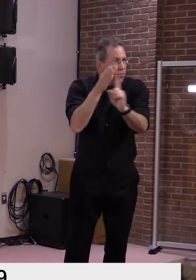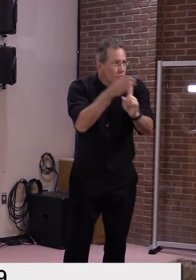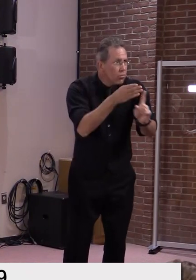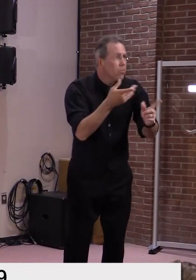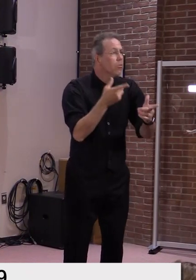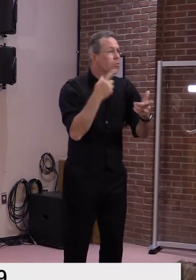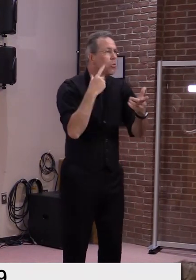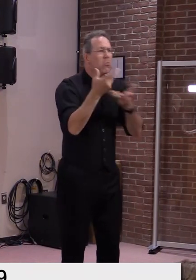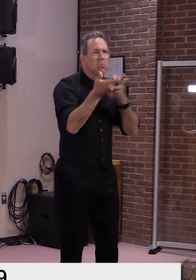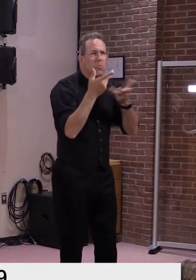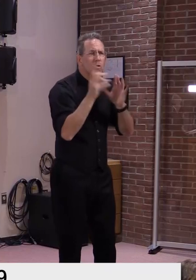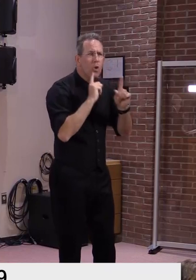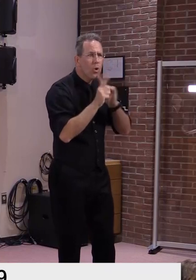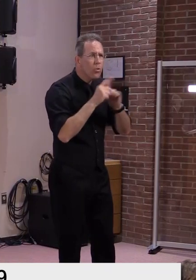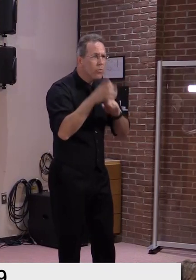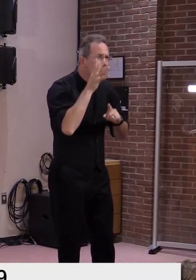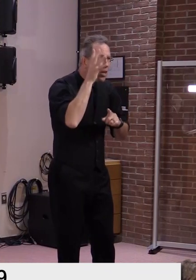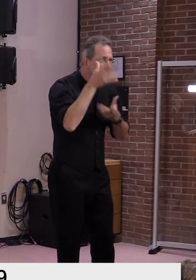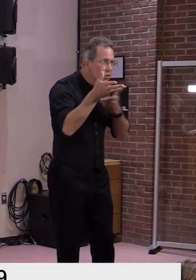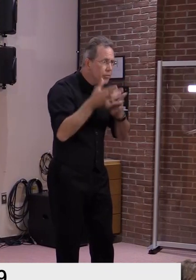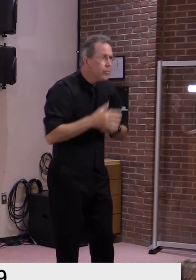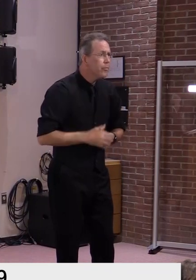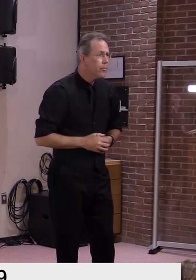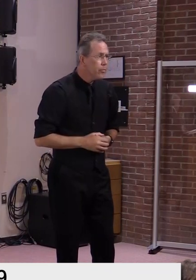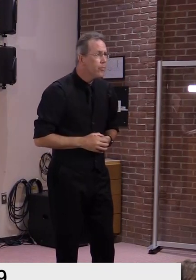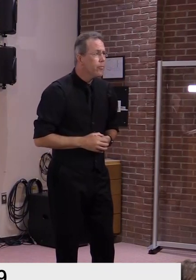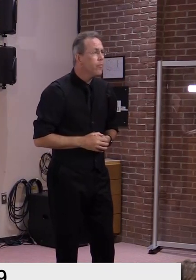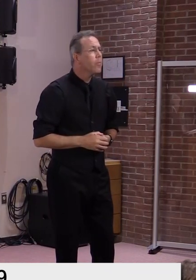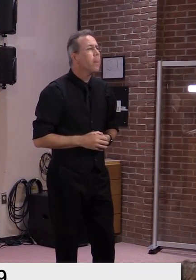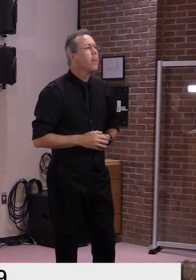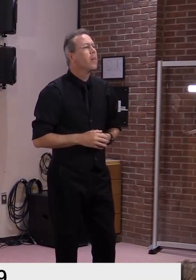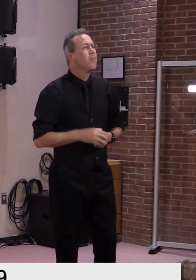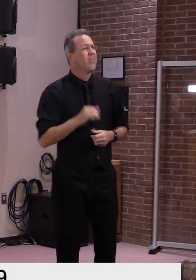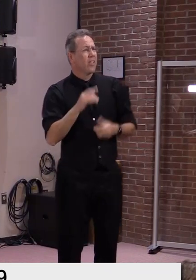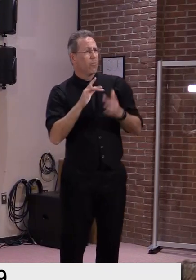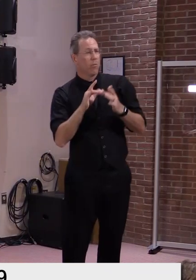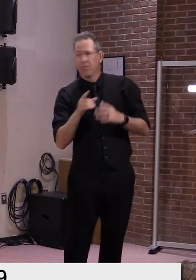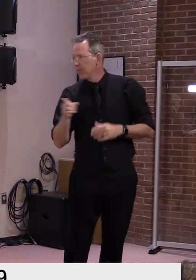available on the Health Department's website at